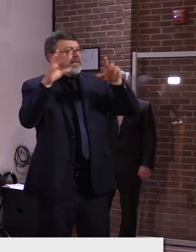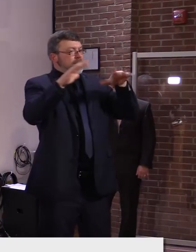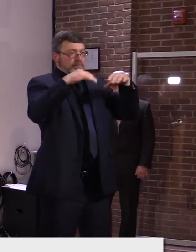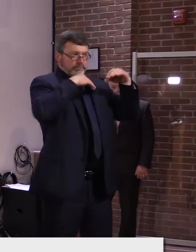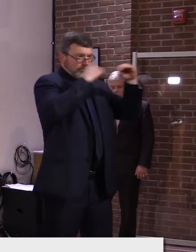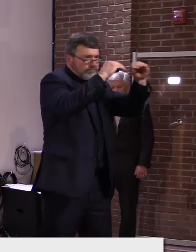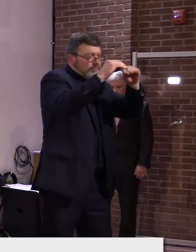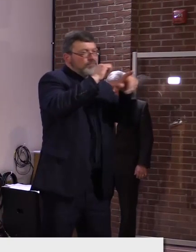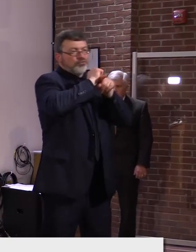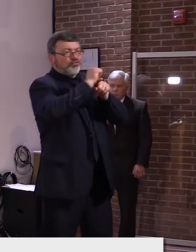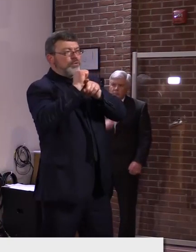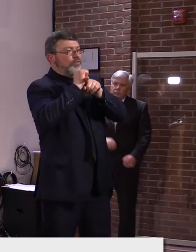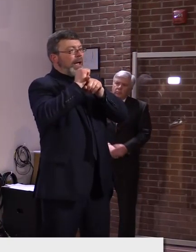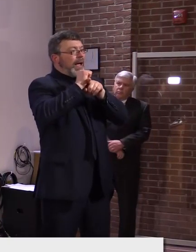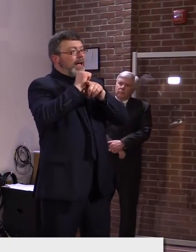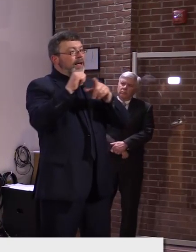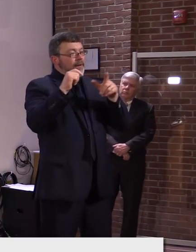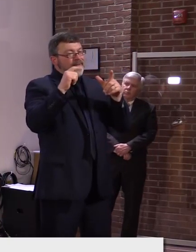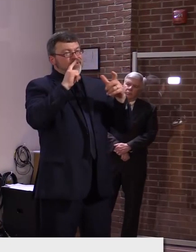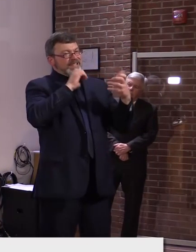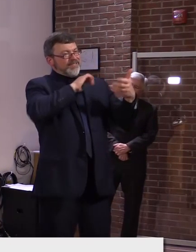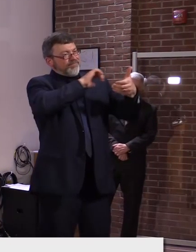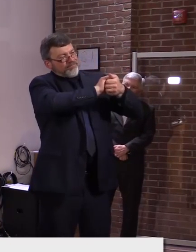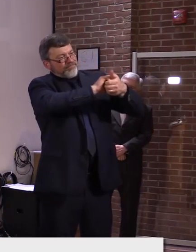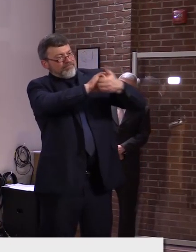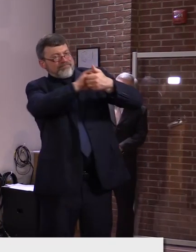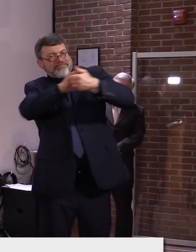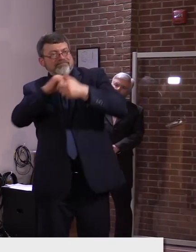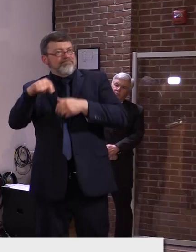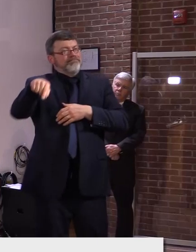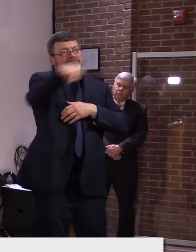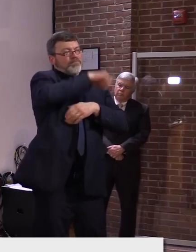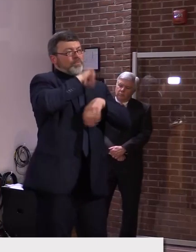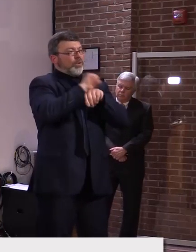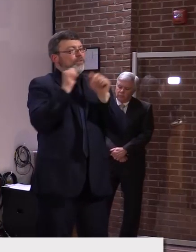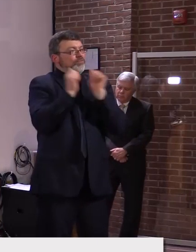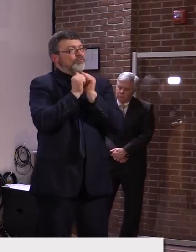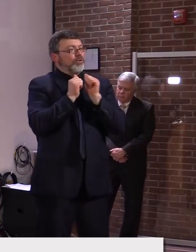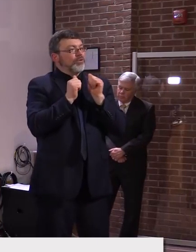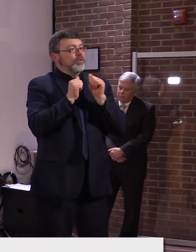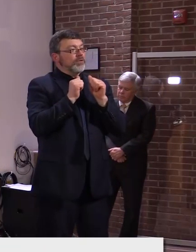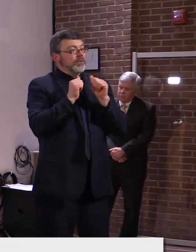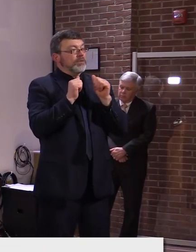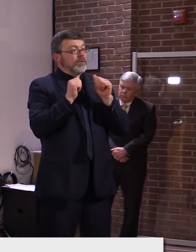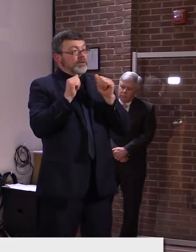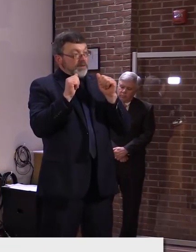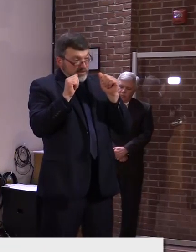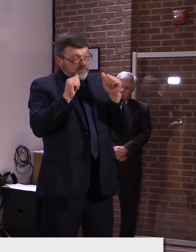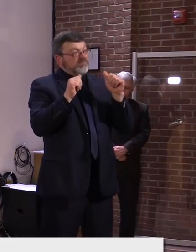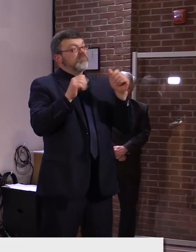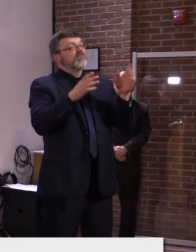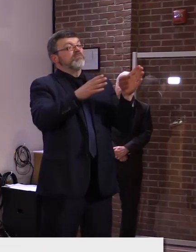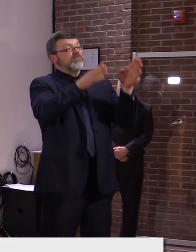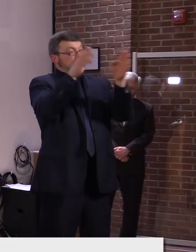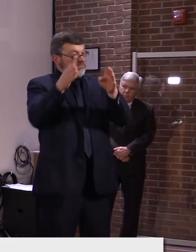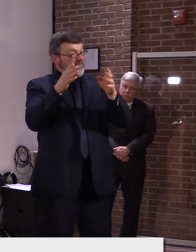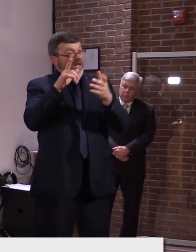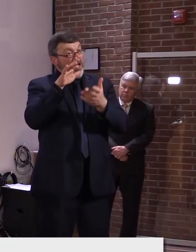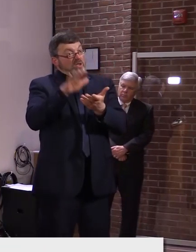that we're all working together in the same direction, along with our higher education. So it's all, everything's